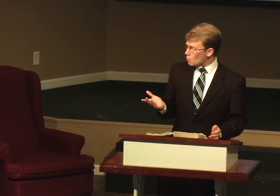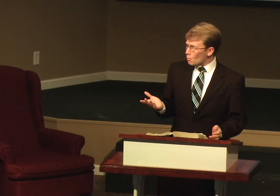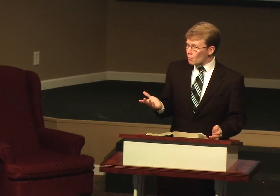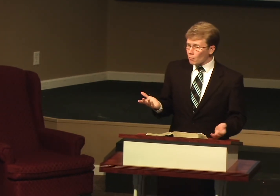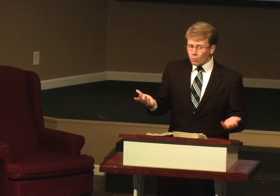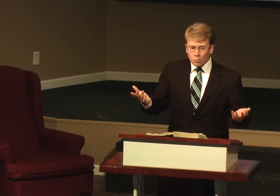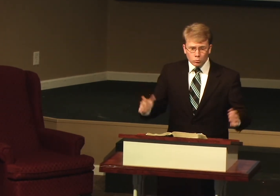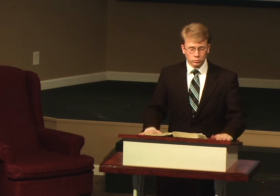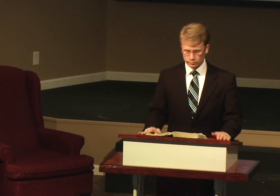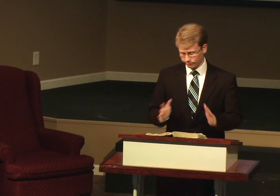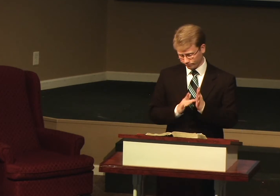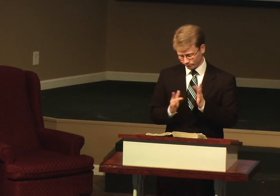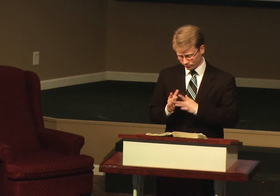not?